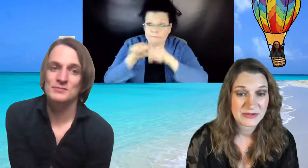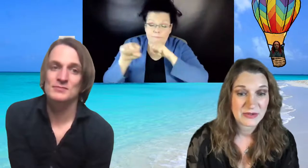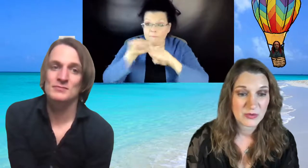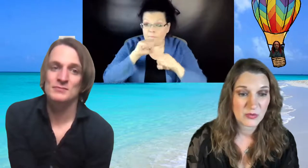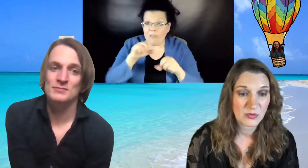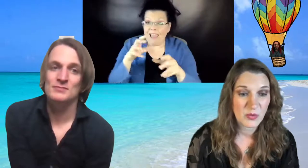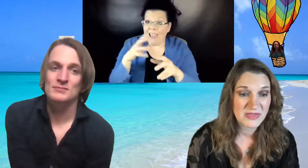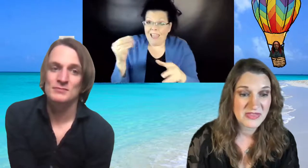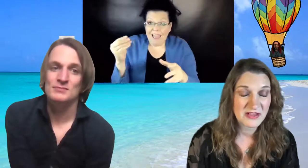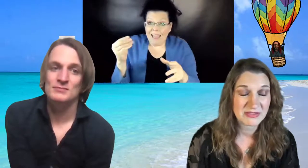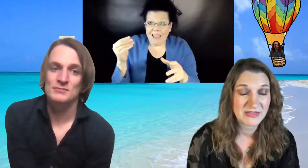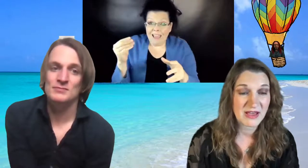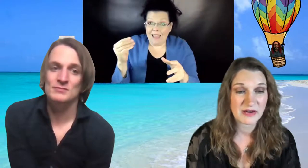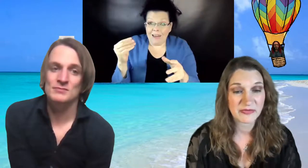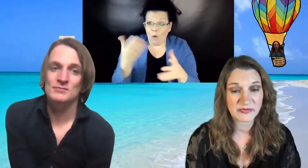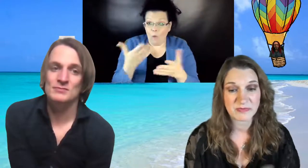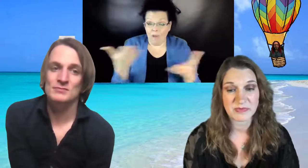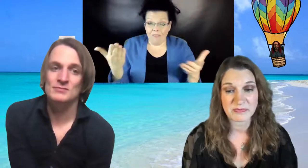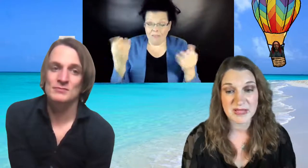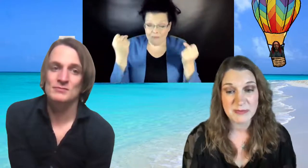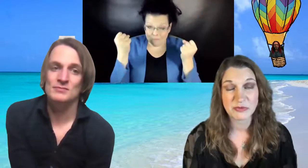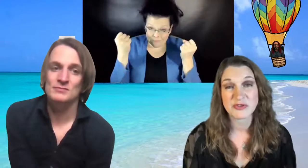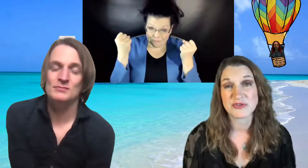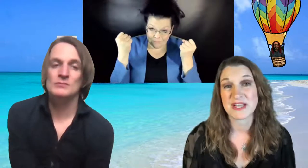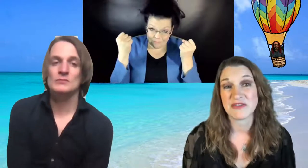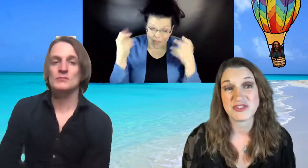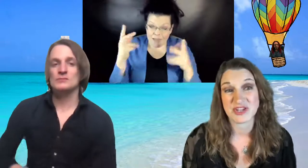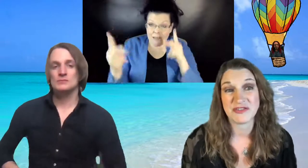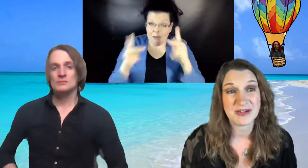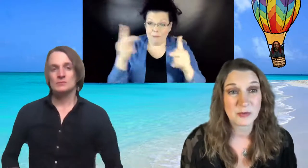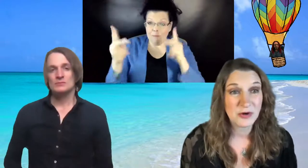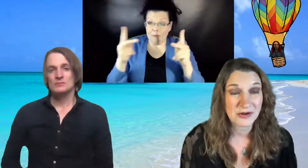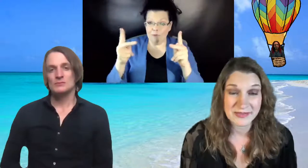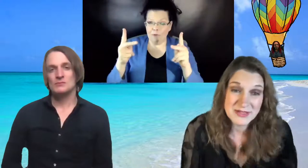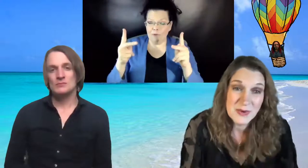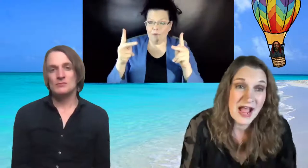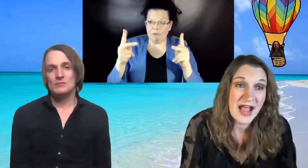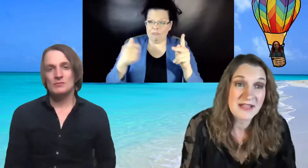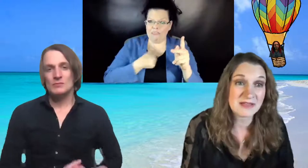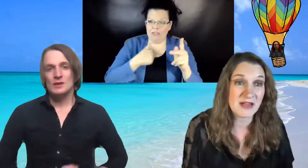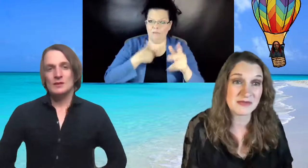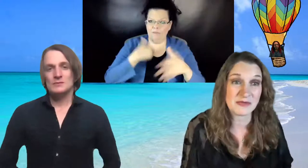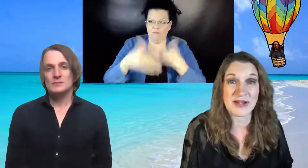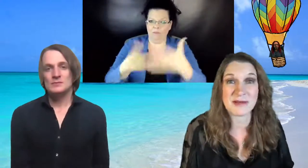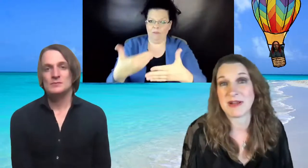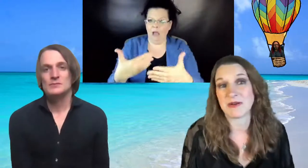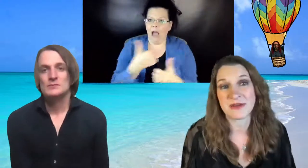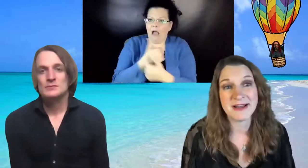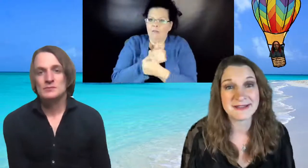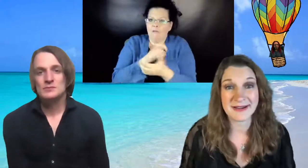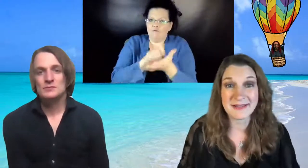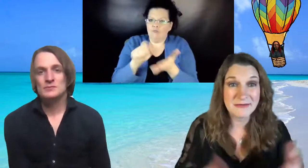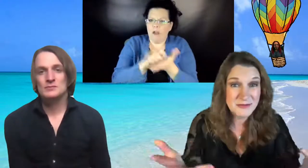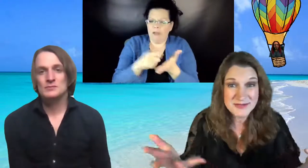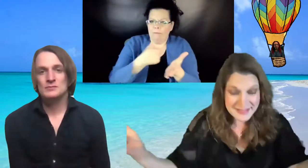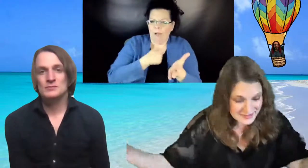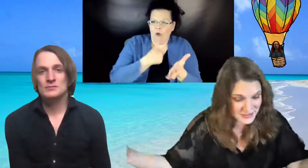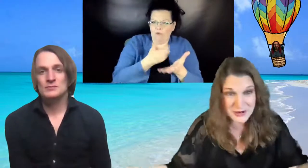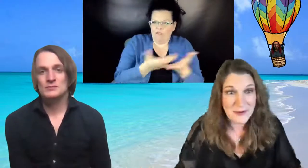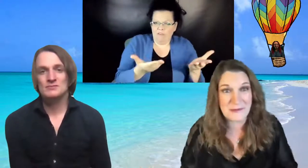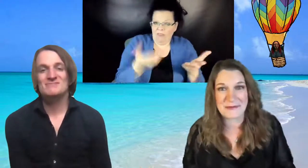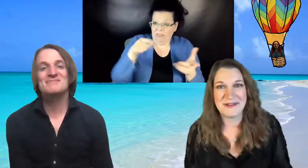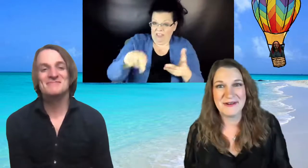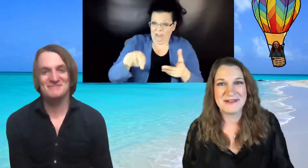And one thing, a lot of people do self-generated work. That's why I love writing my own content. I love doing